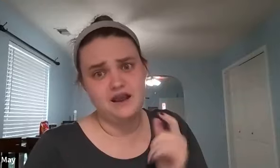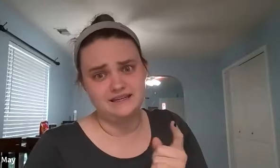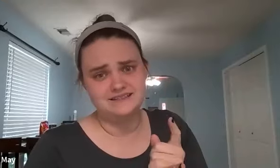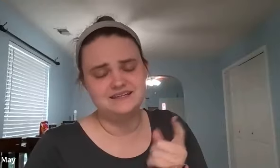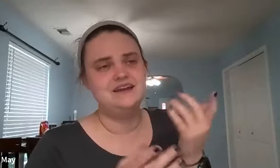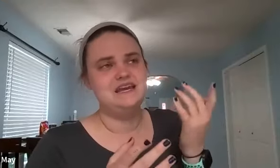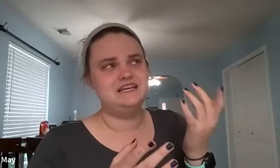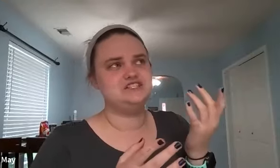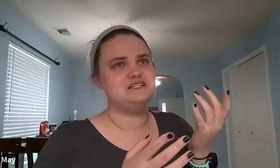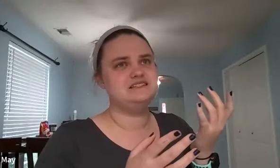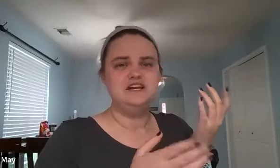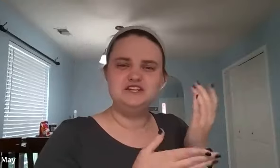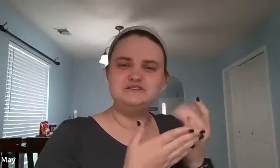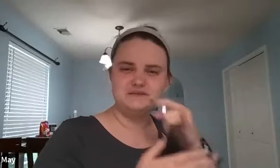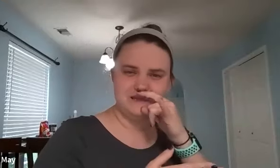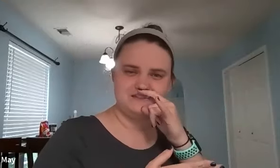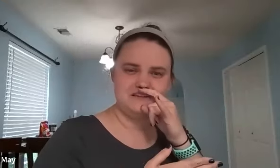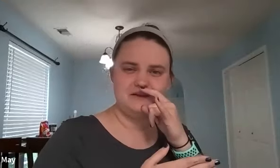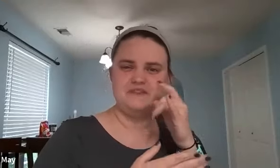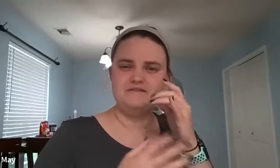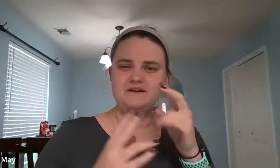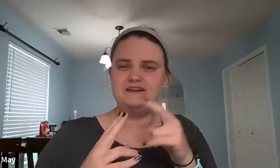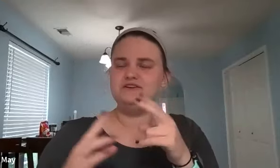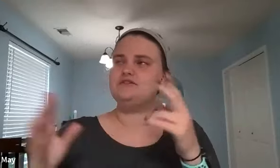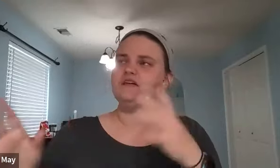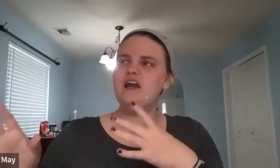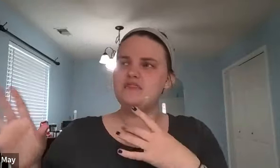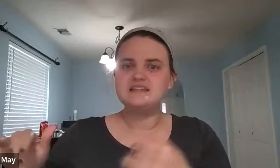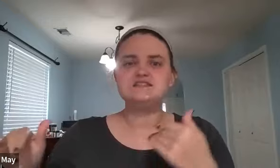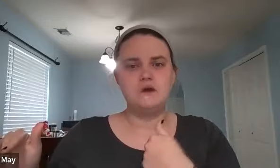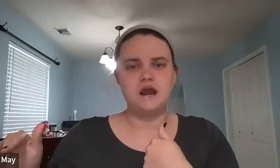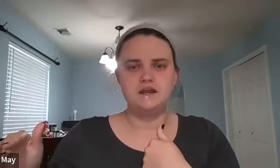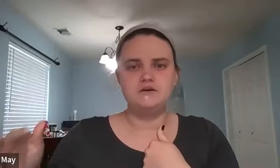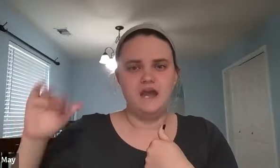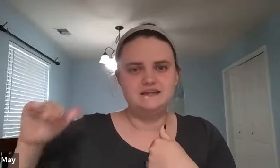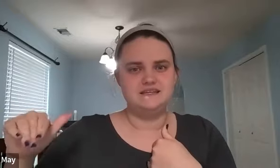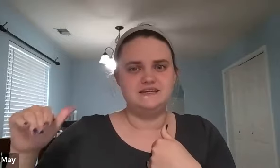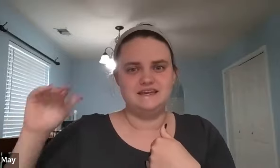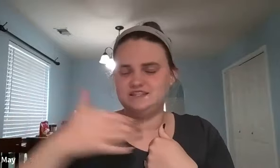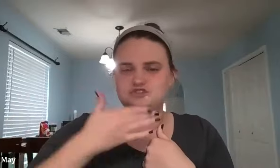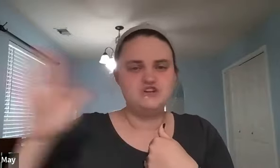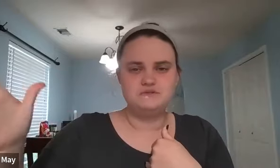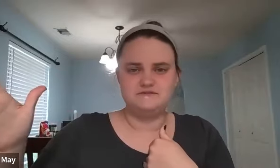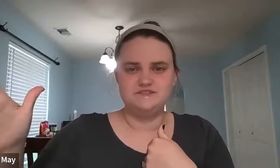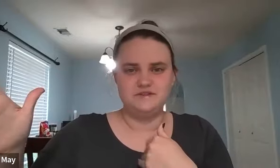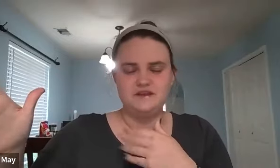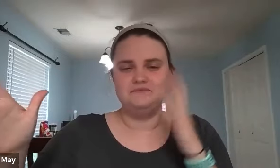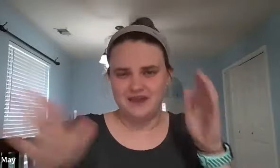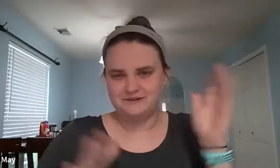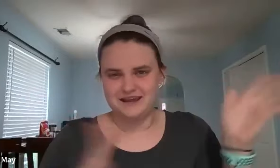right. It's just, you know, some kids are like, when they're very, you know, they're like, that's the one I know. That is it. That there's no difference for them. That was kind of